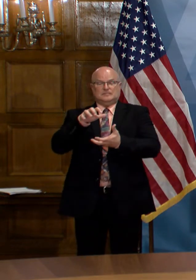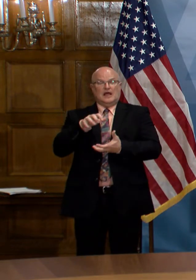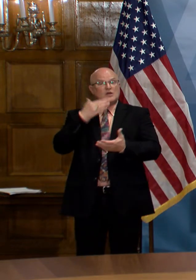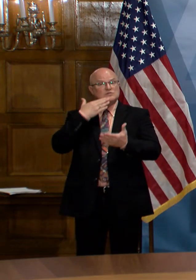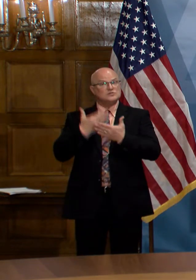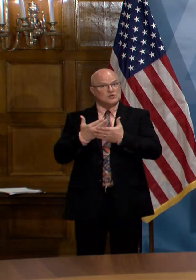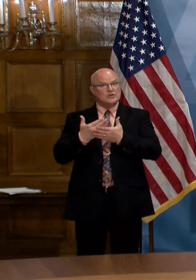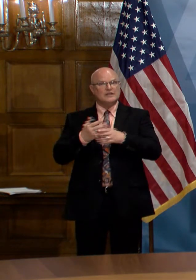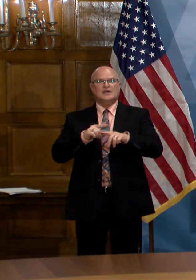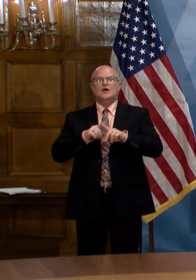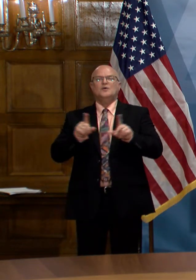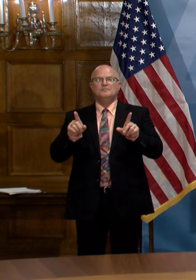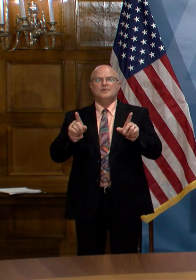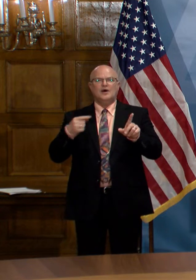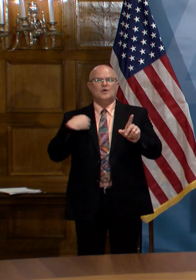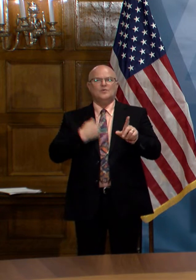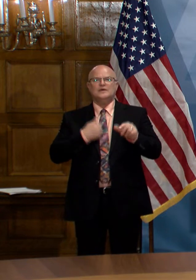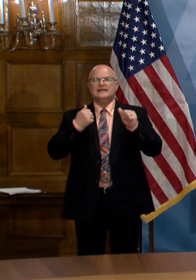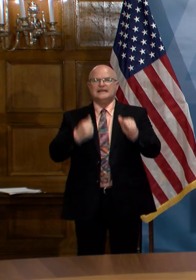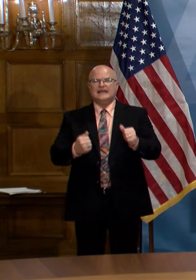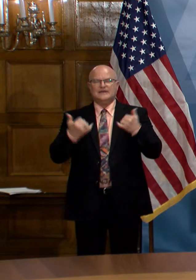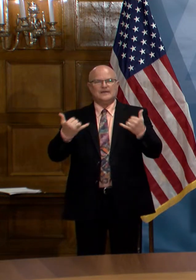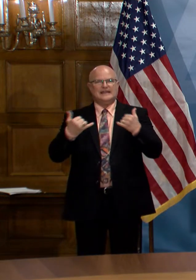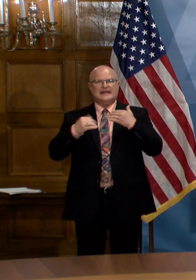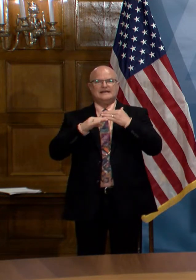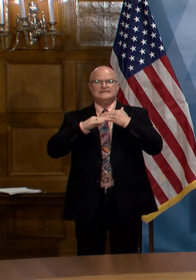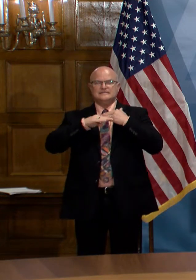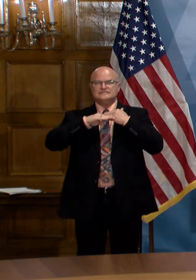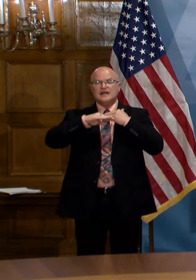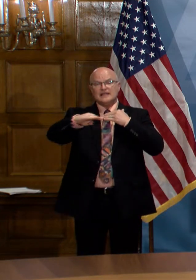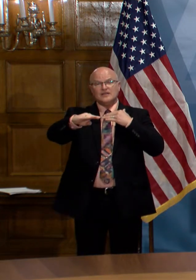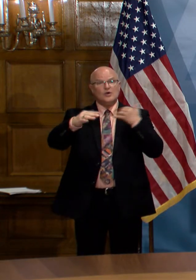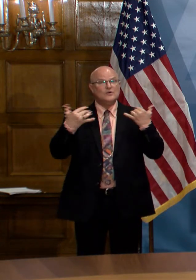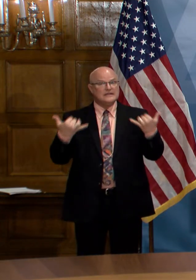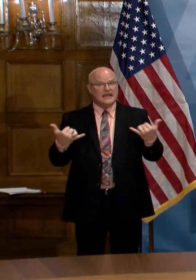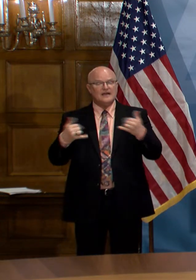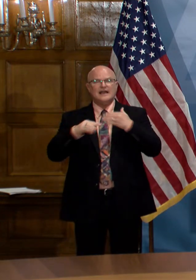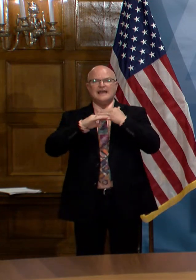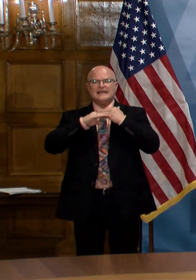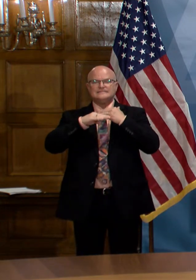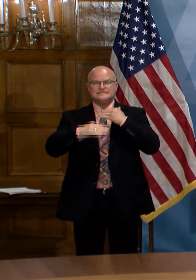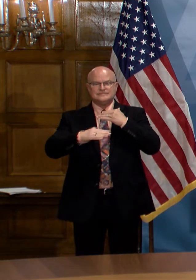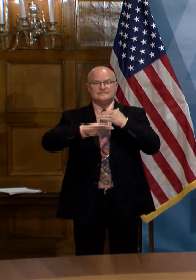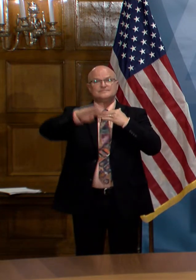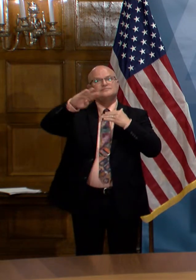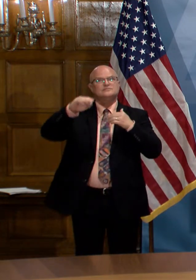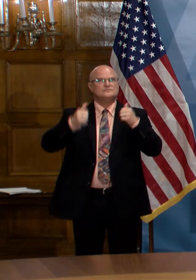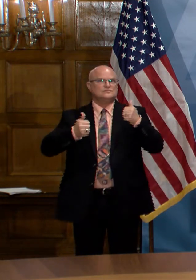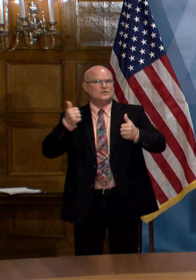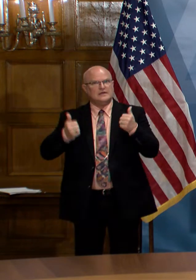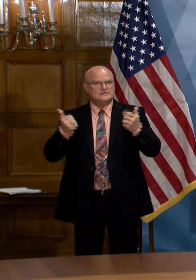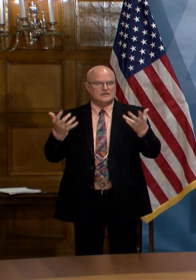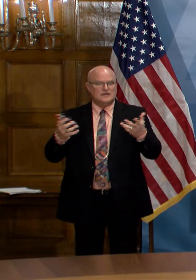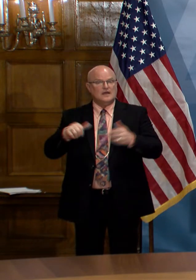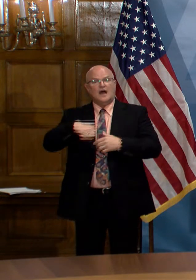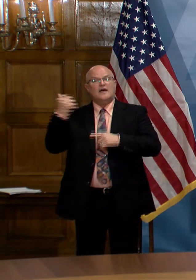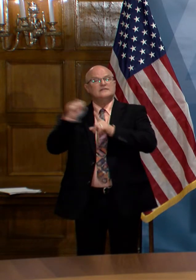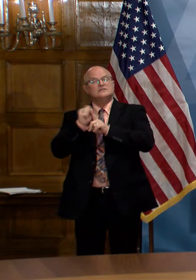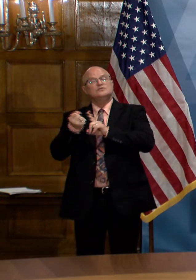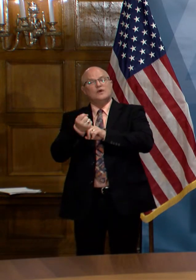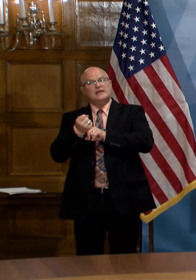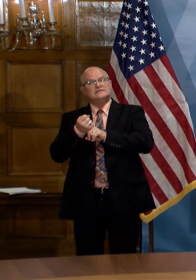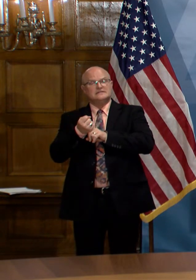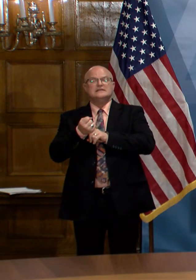good, but as stated, we can go either way. We can continue to go down or continue to increase, and we've seen that in other situations.